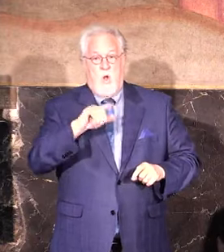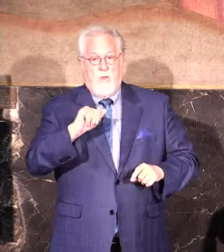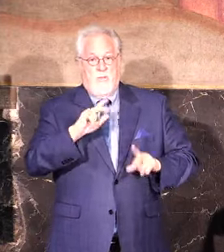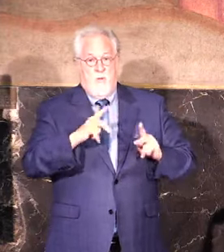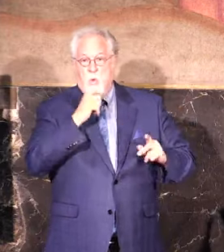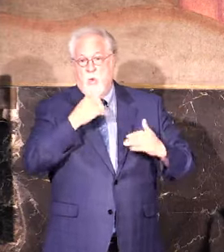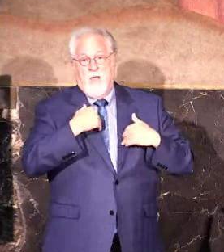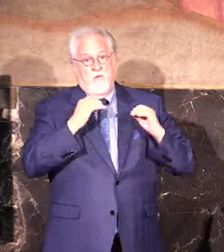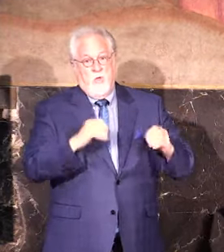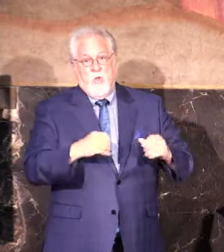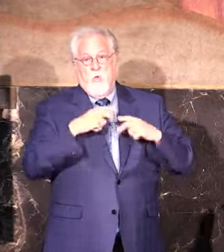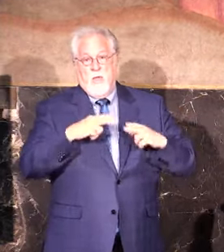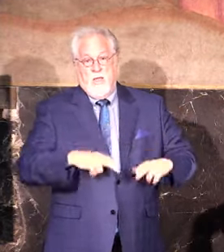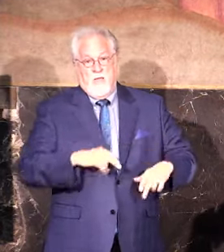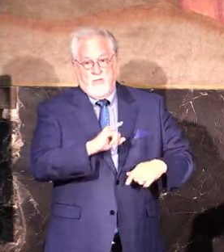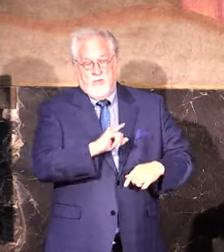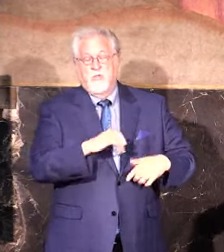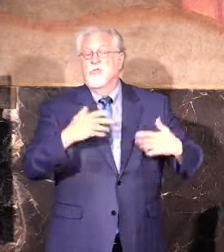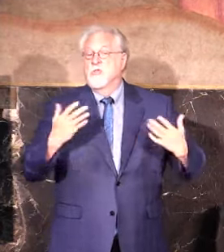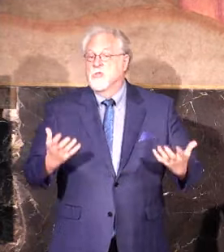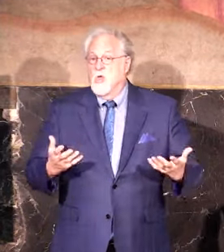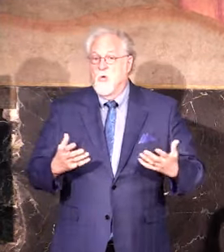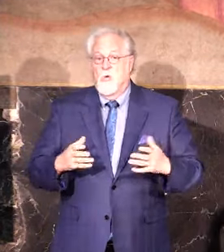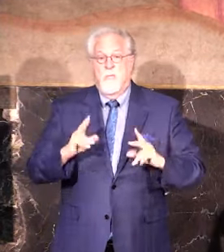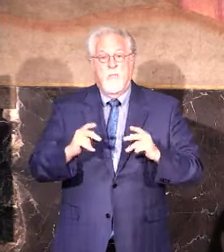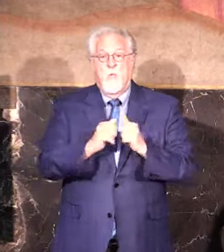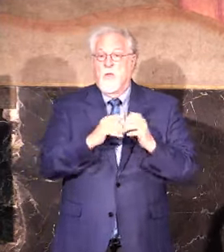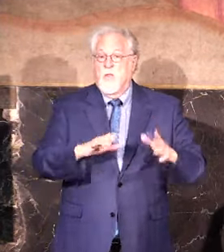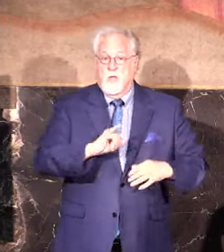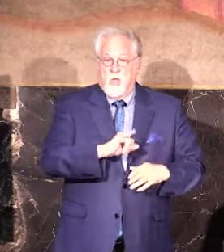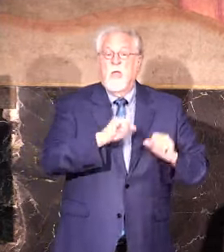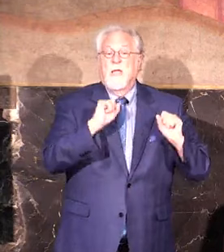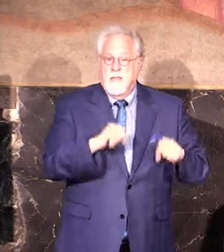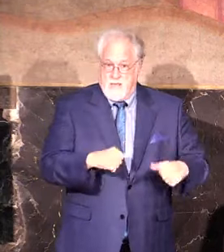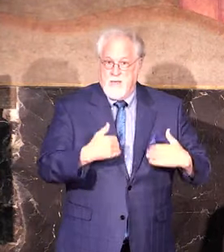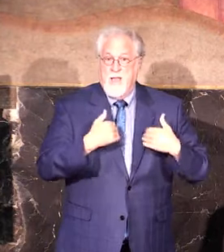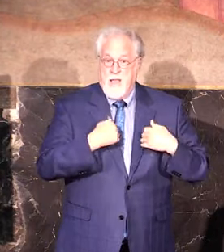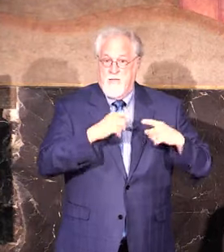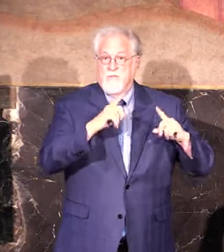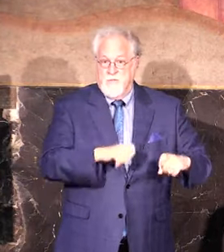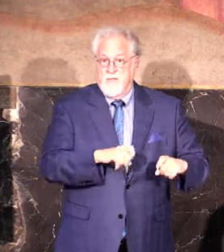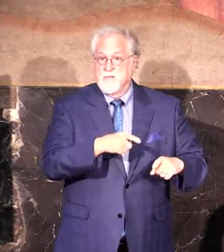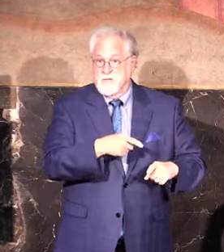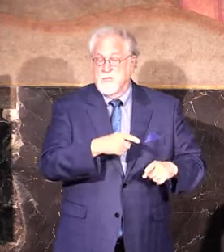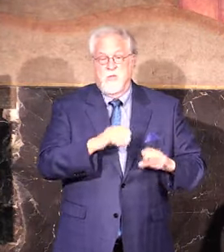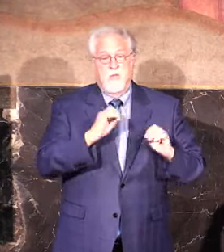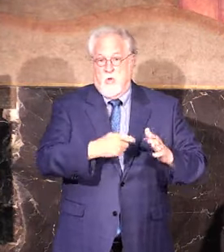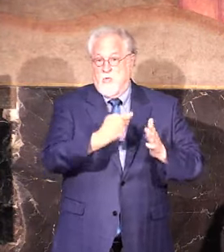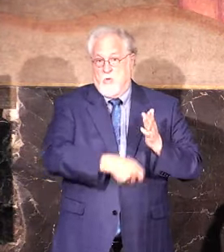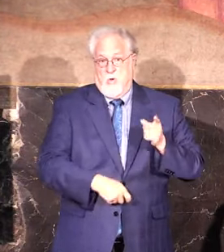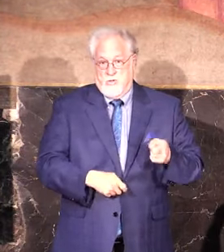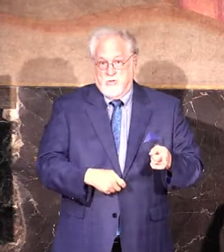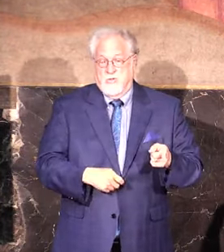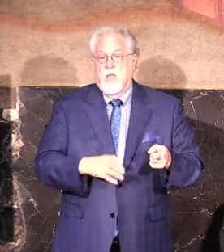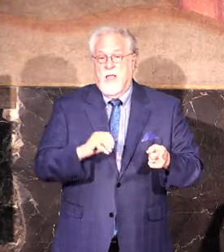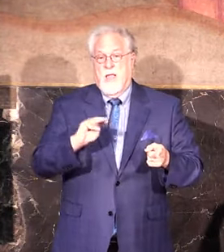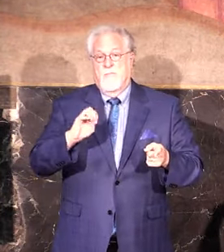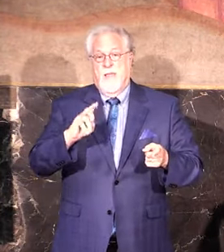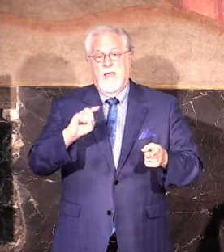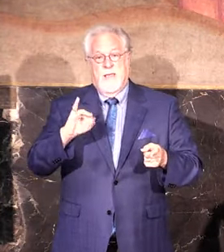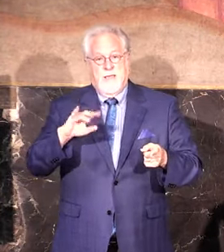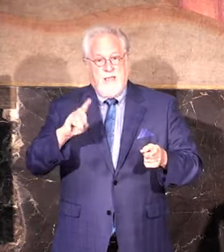health insurance. So even the uninsured can have their test done at no cost, and Medicaid will pay